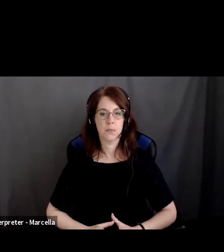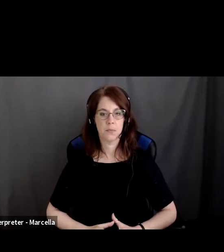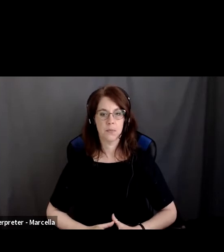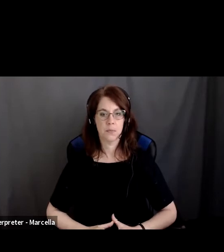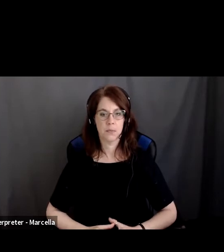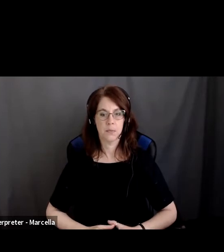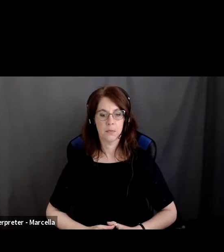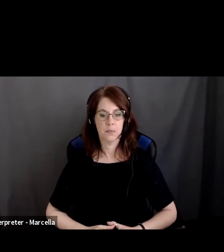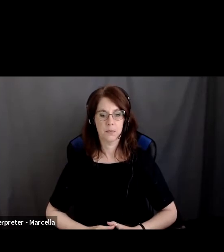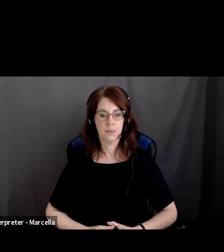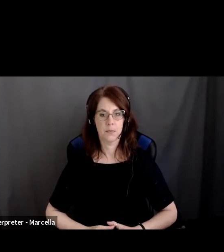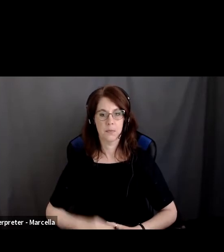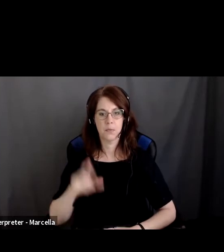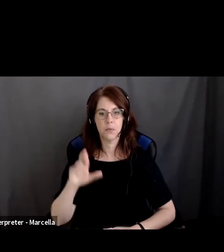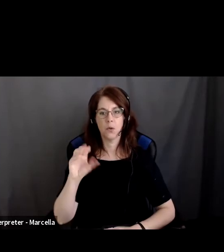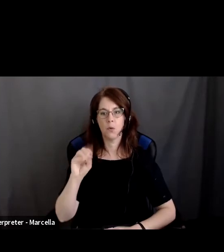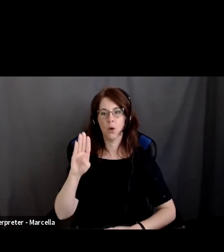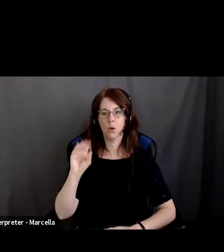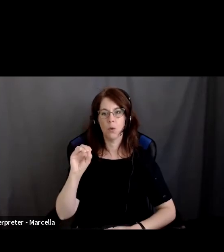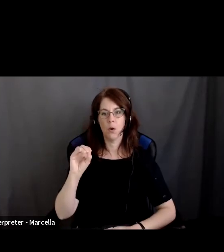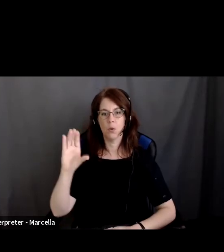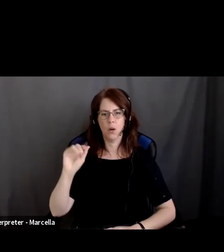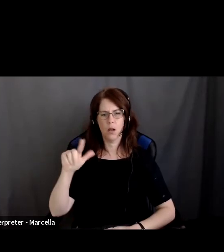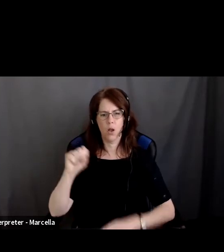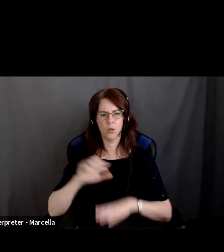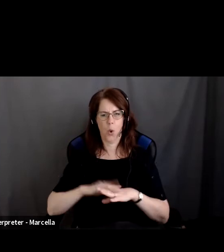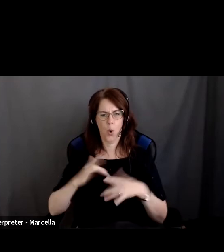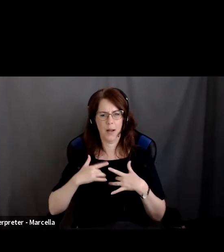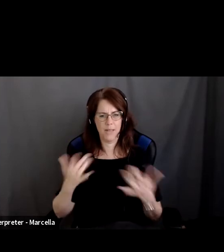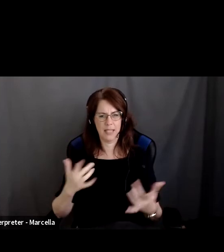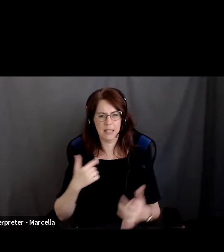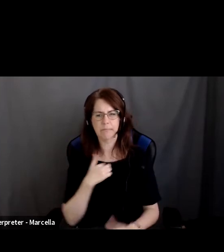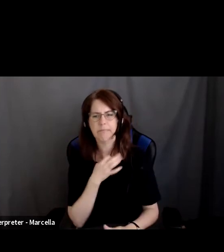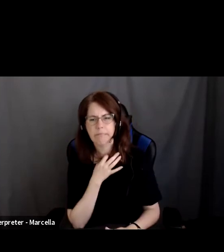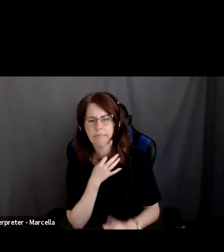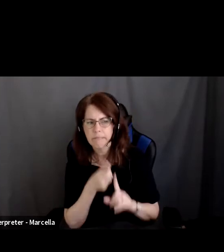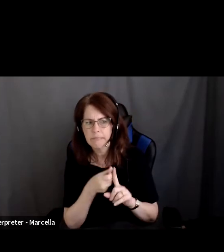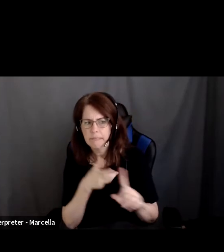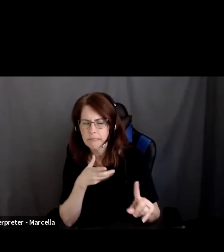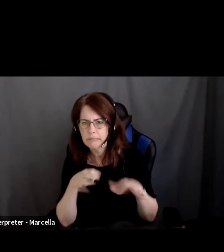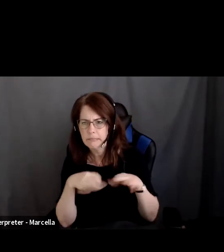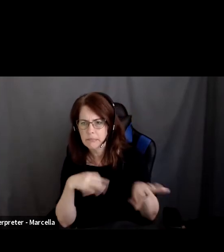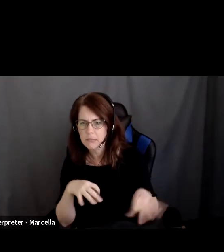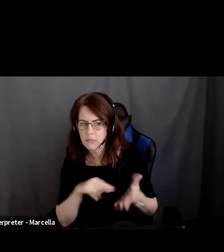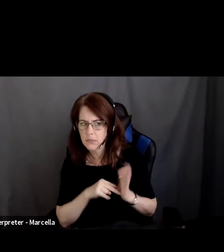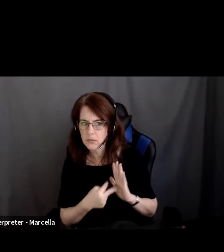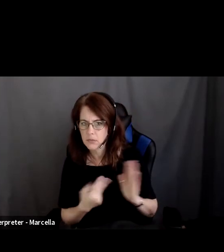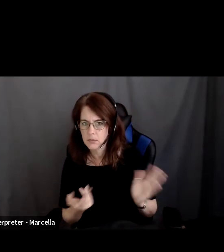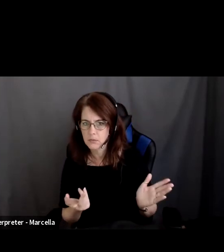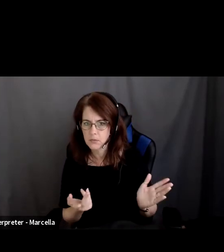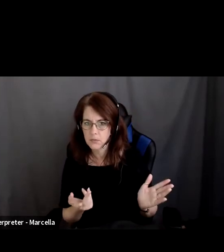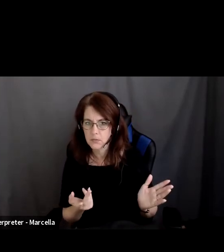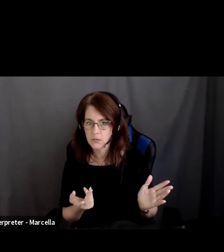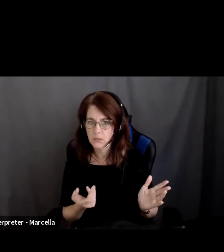We have someone who says robocalls on events. I wonder if we get a little bit more on that. Is that doing